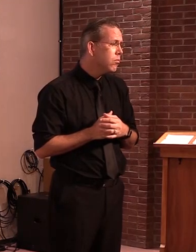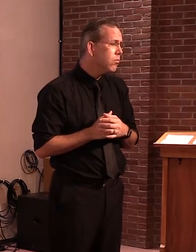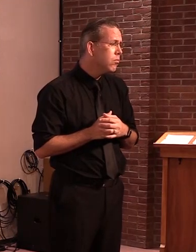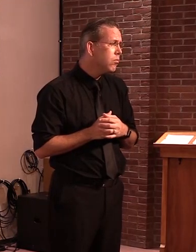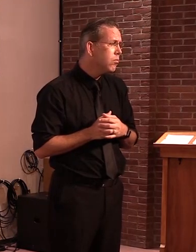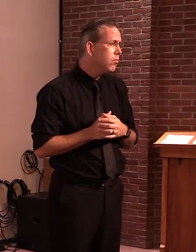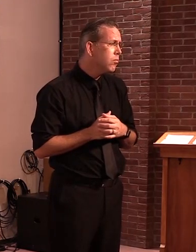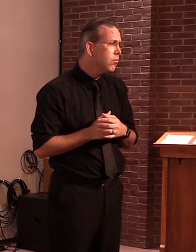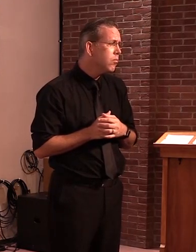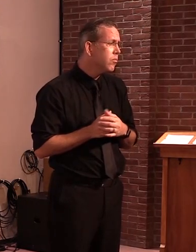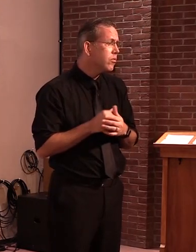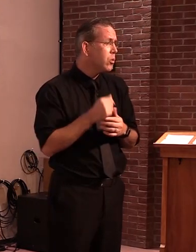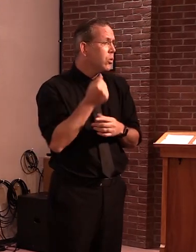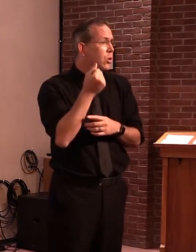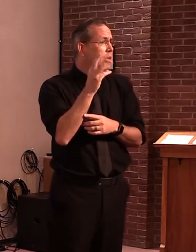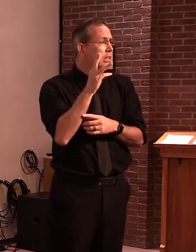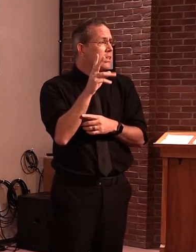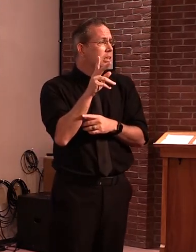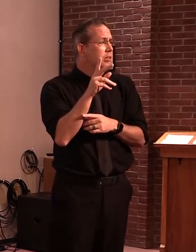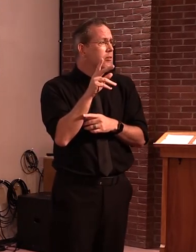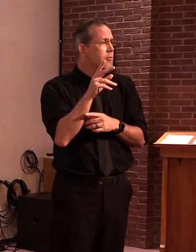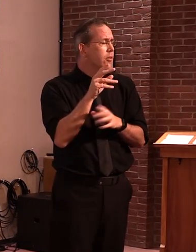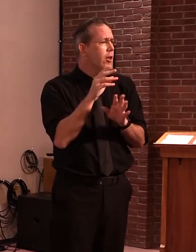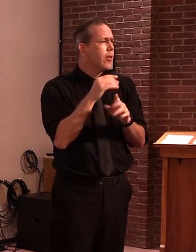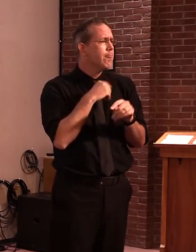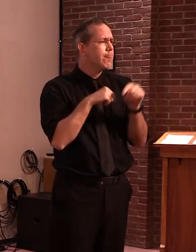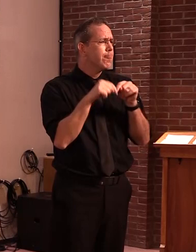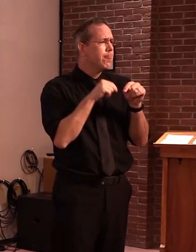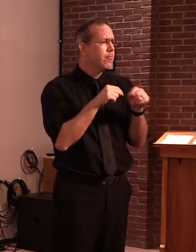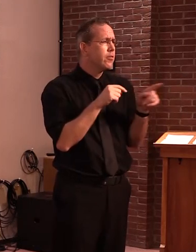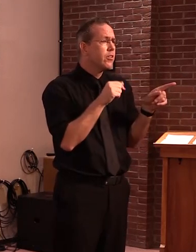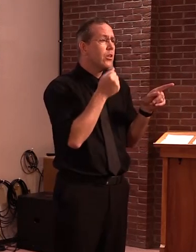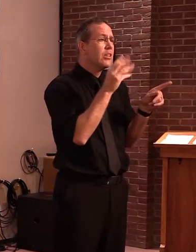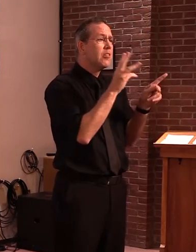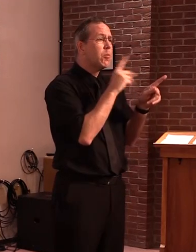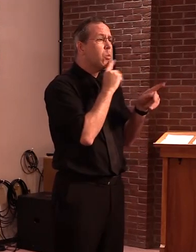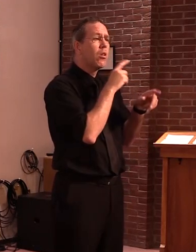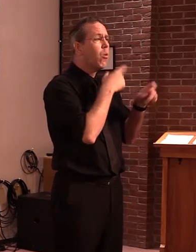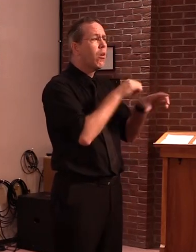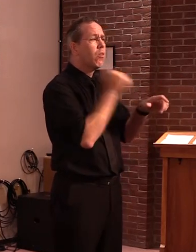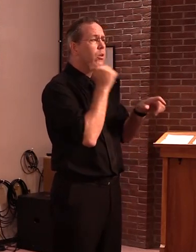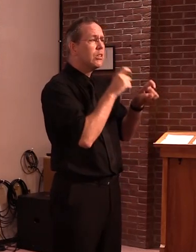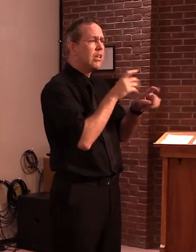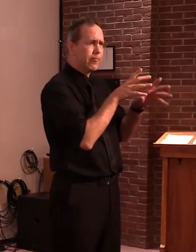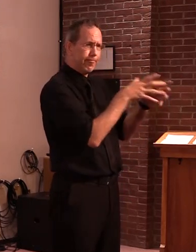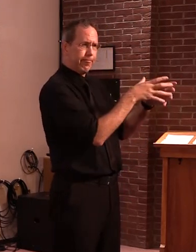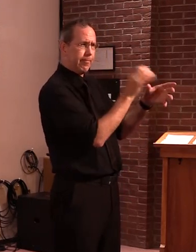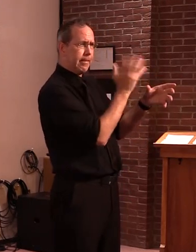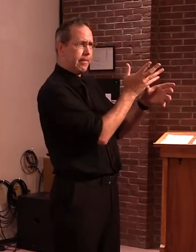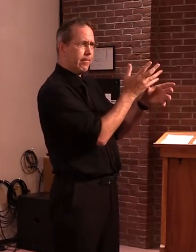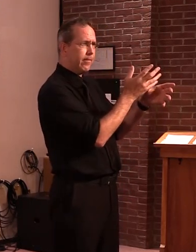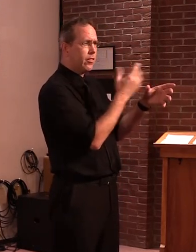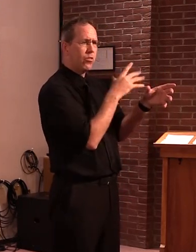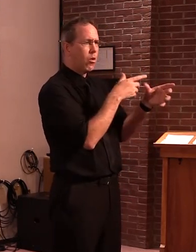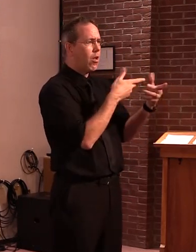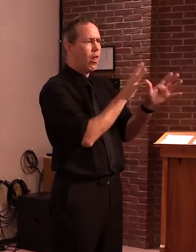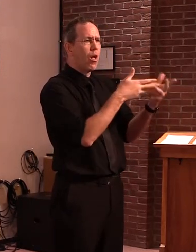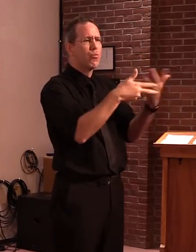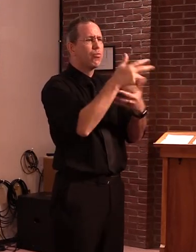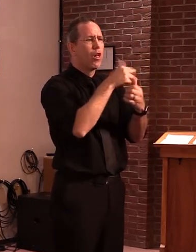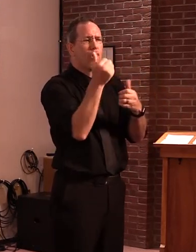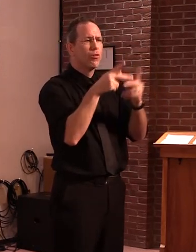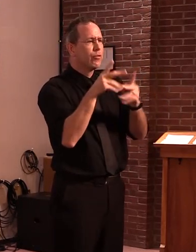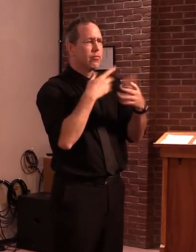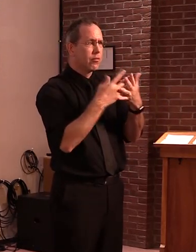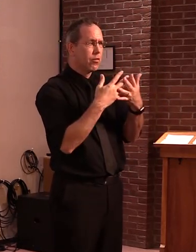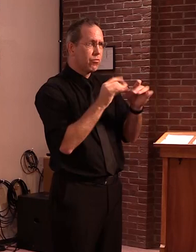is a sort of a separate pod area. So they don't come in contact. My understanding, and